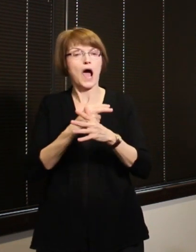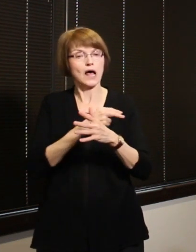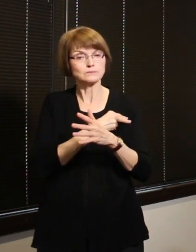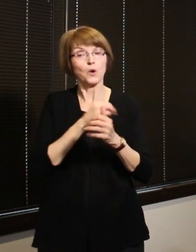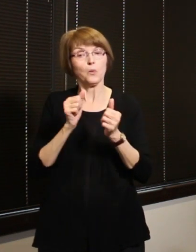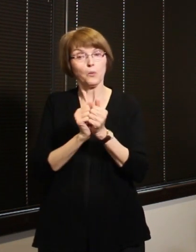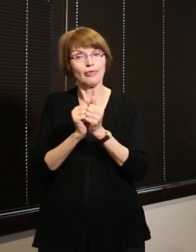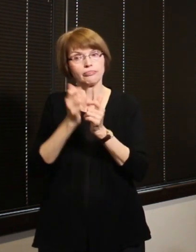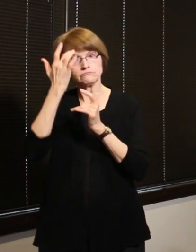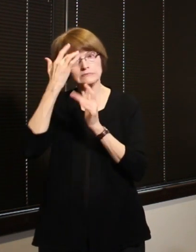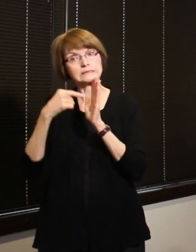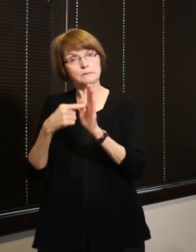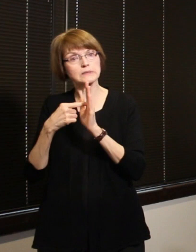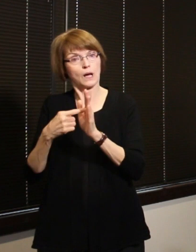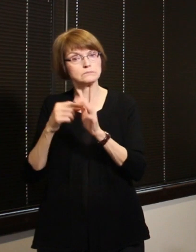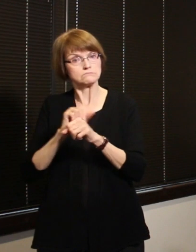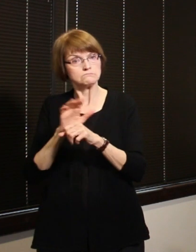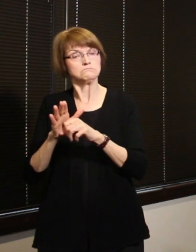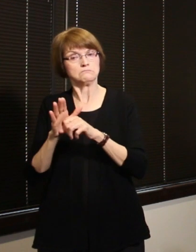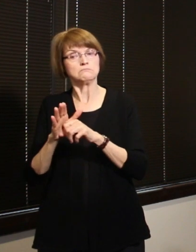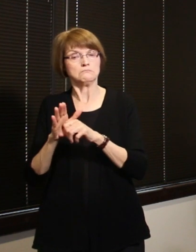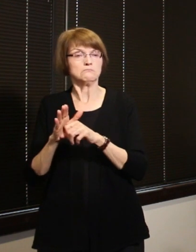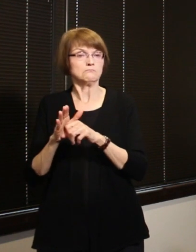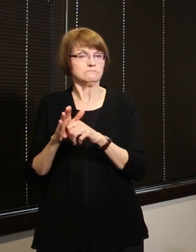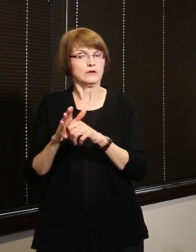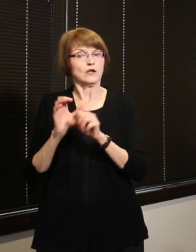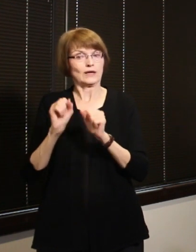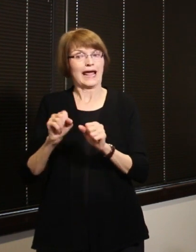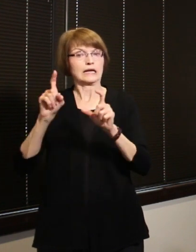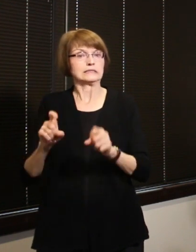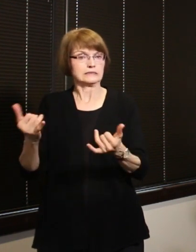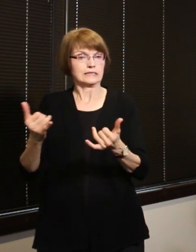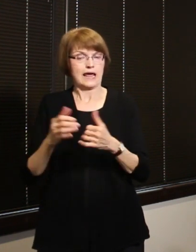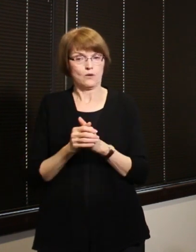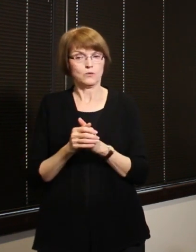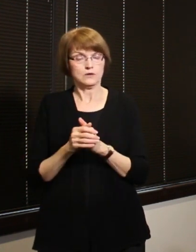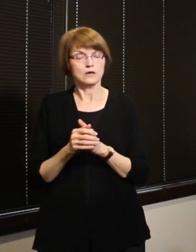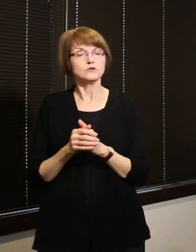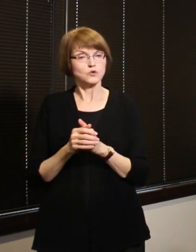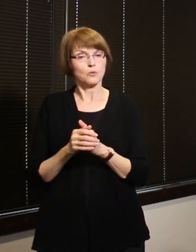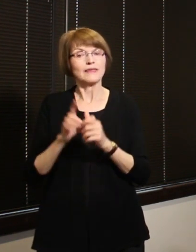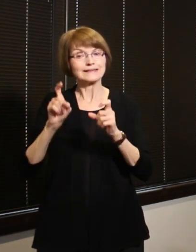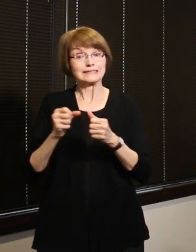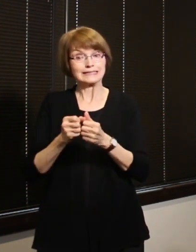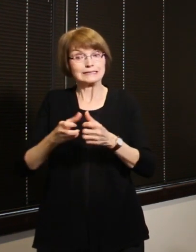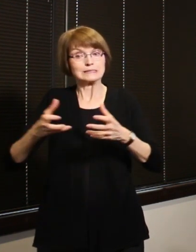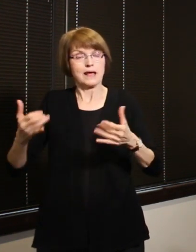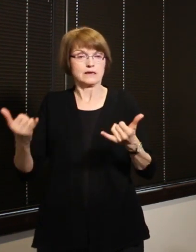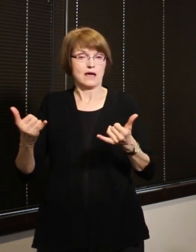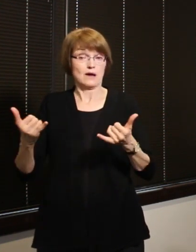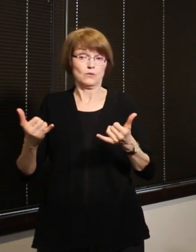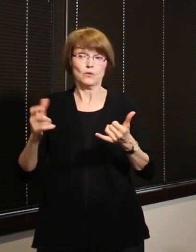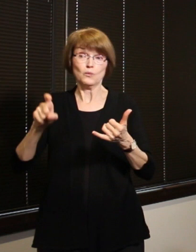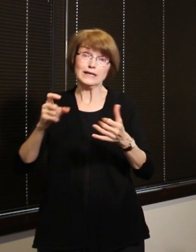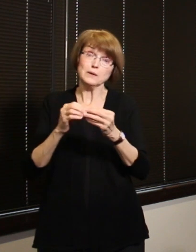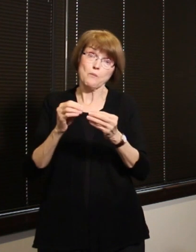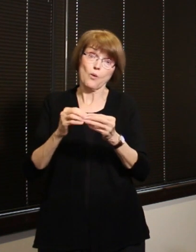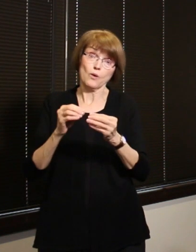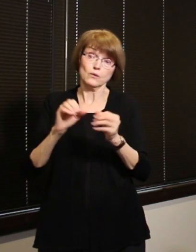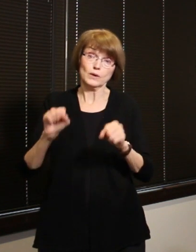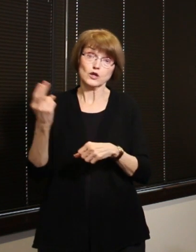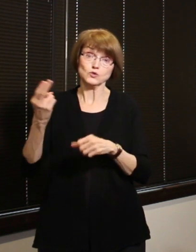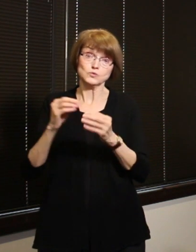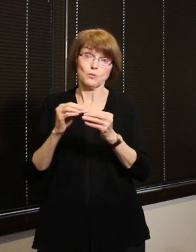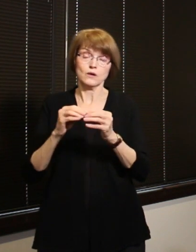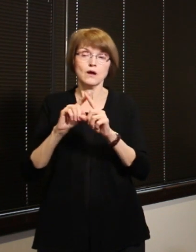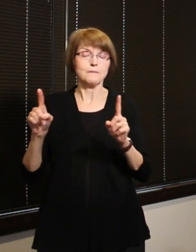admitted, could still get tested. So it is expanding. We could always use more, but we're